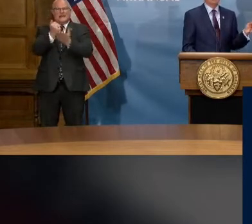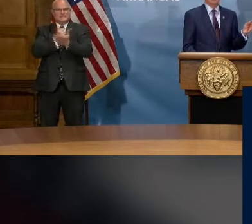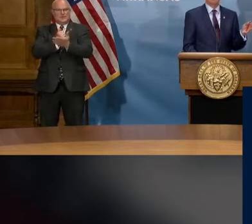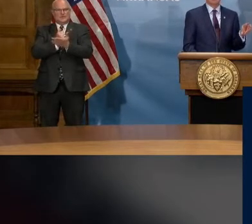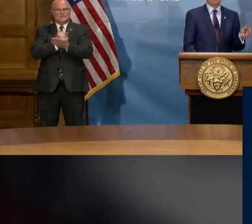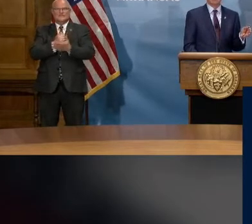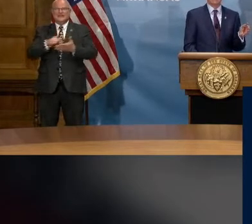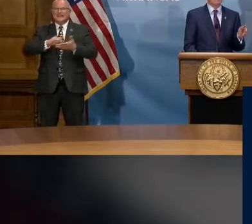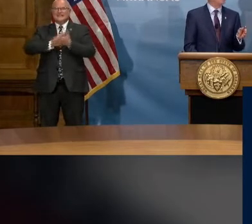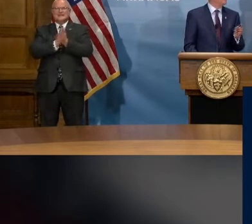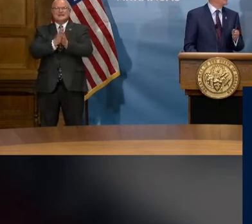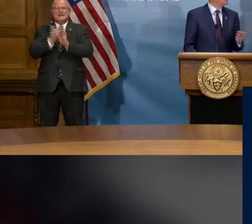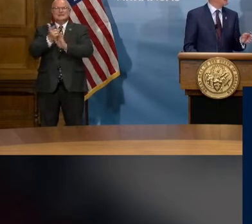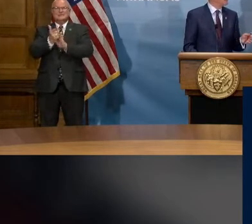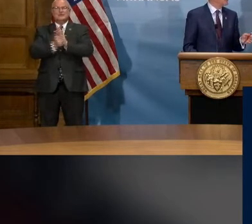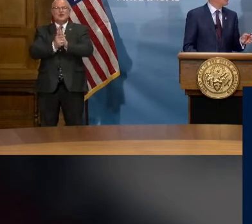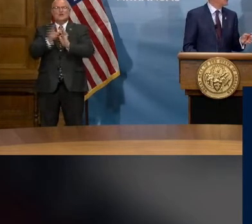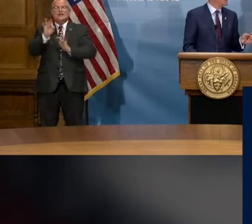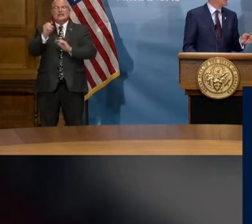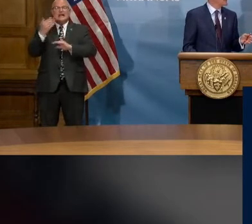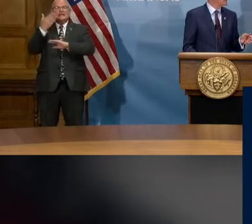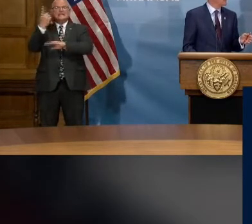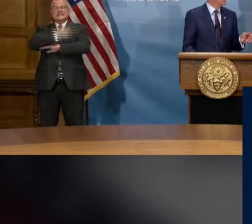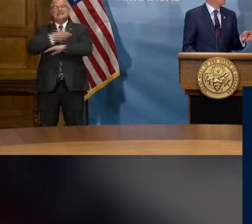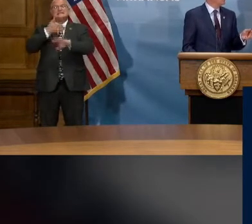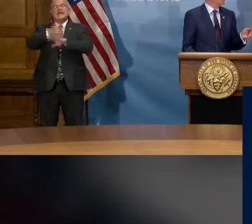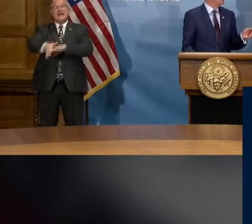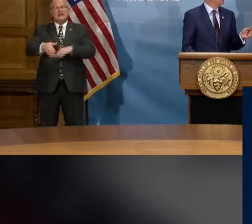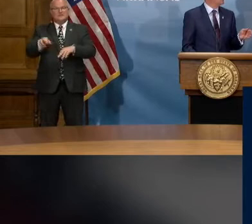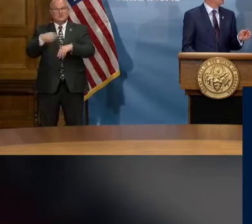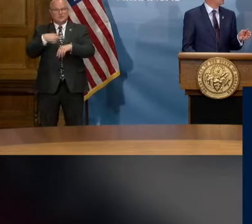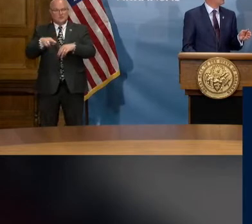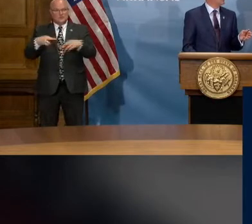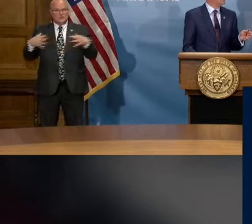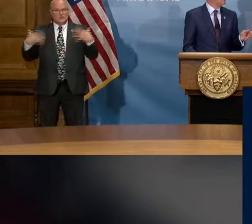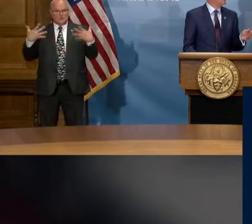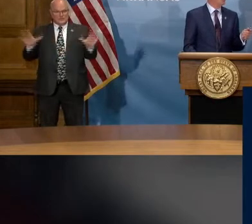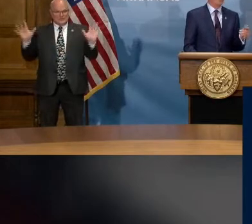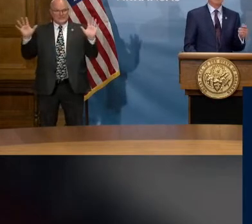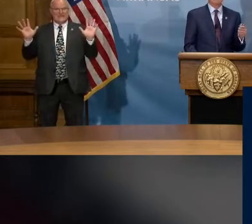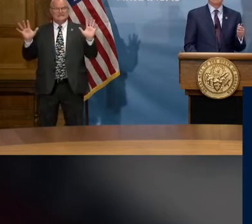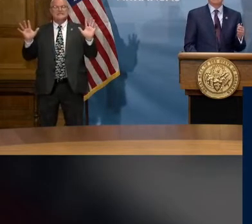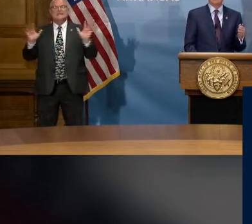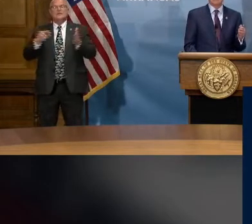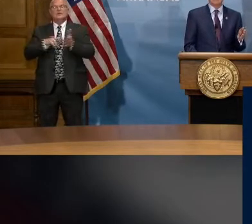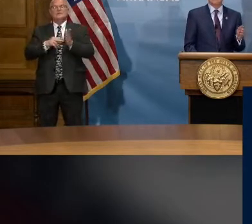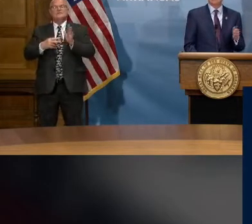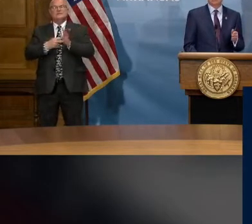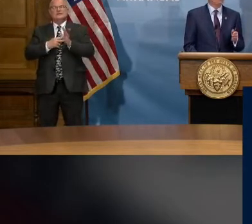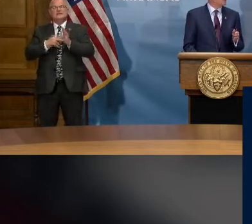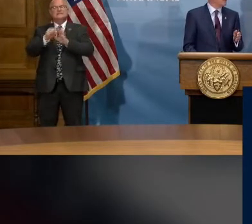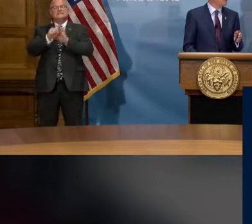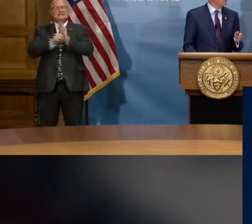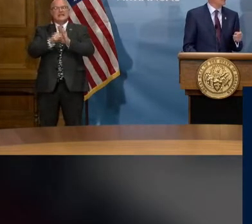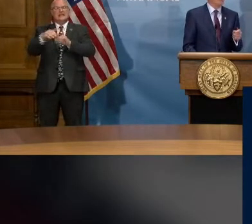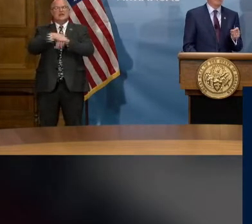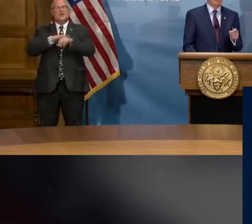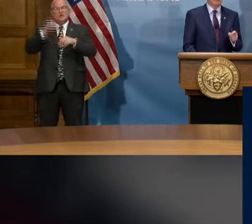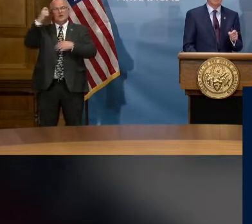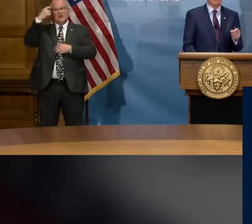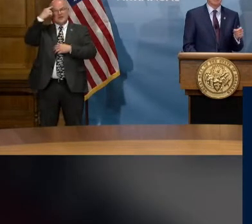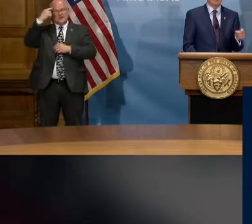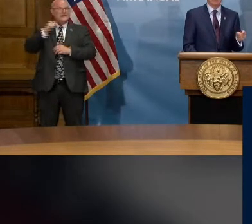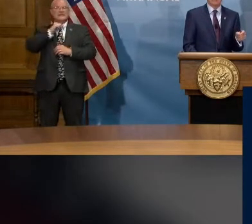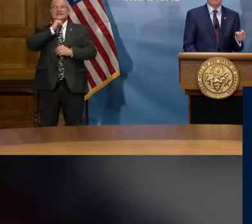This becomes law 90 days after recess, which is a prohibition on state and local government. It